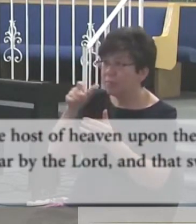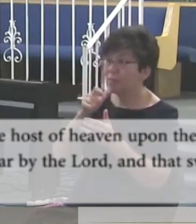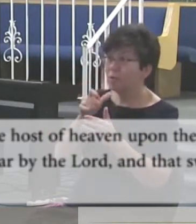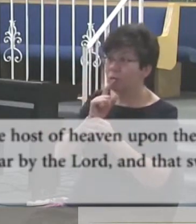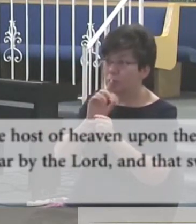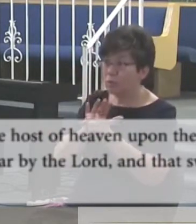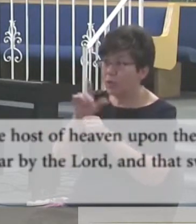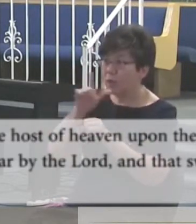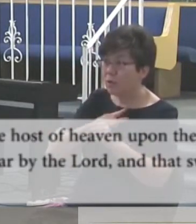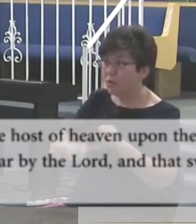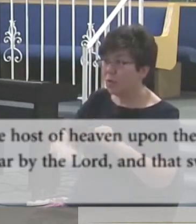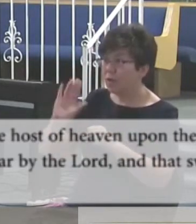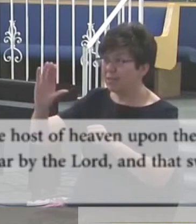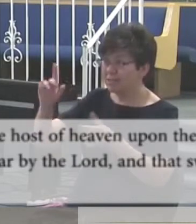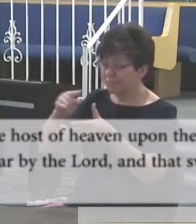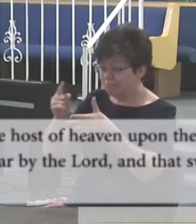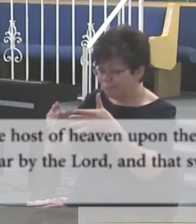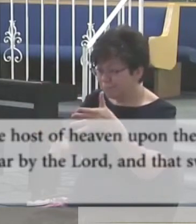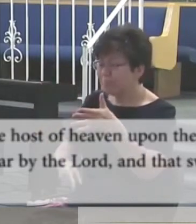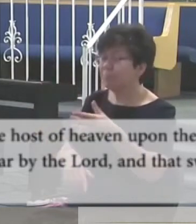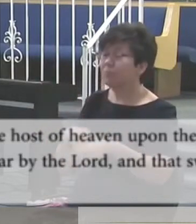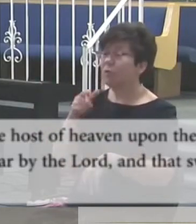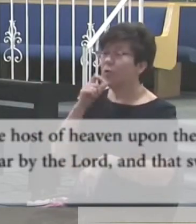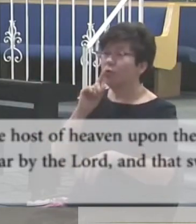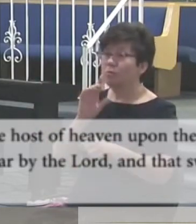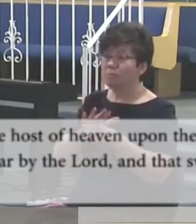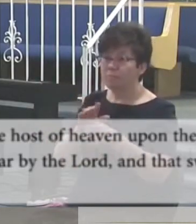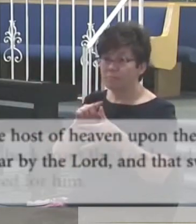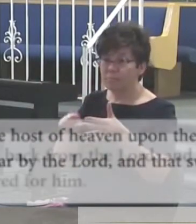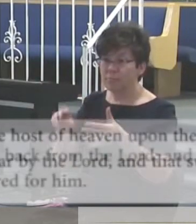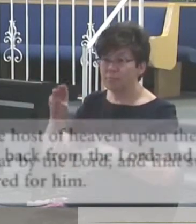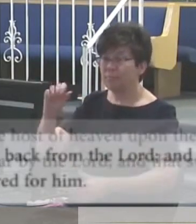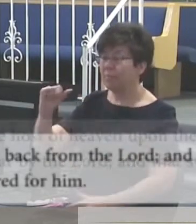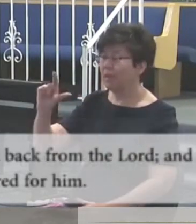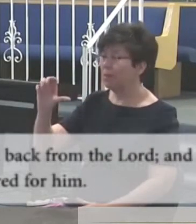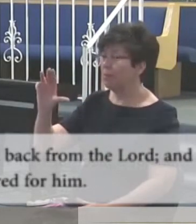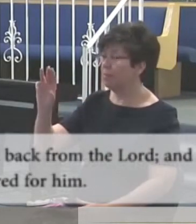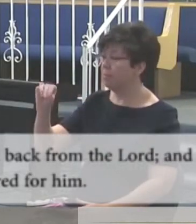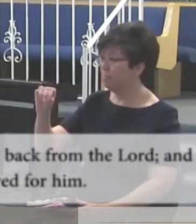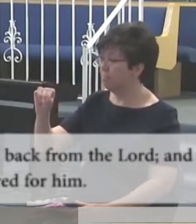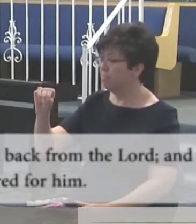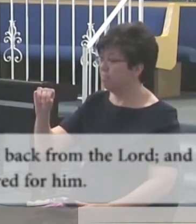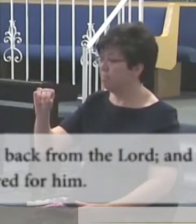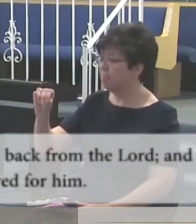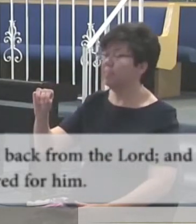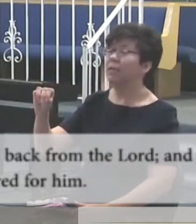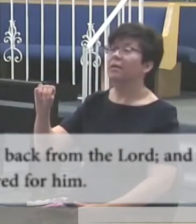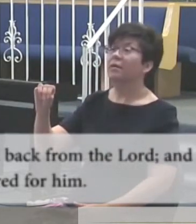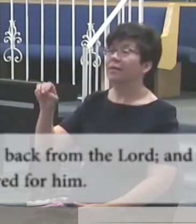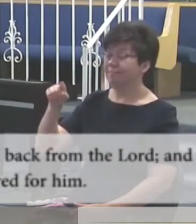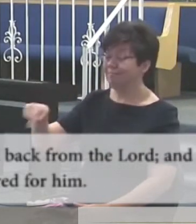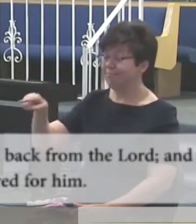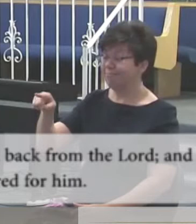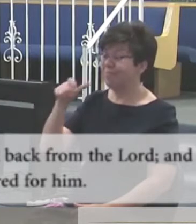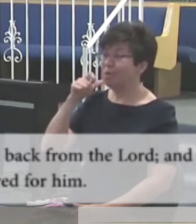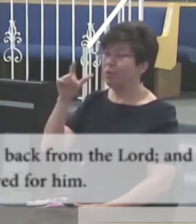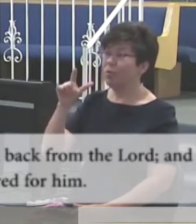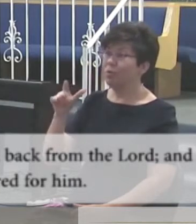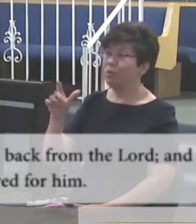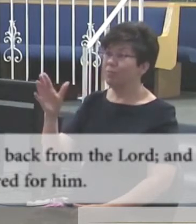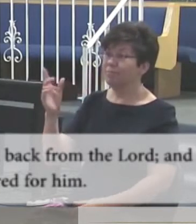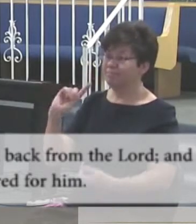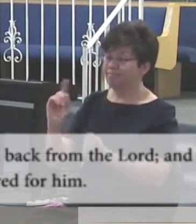swear by the Lord, and that swear by Malcolm, and them that are turned